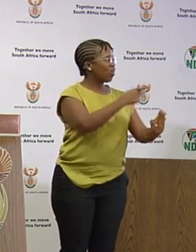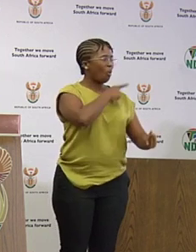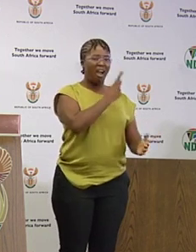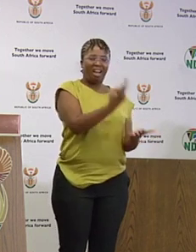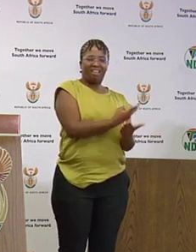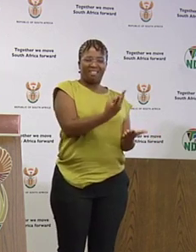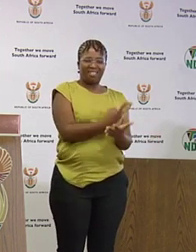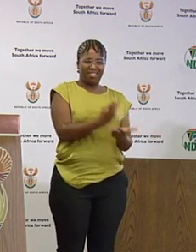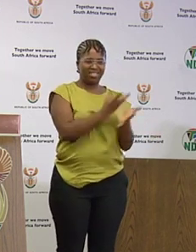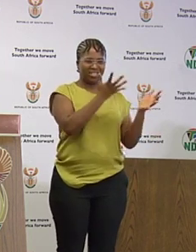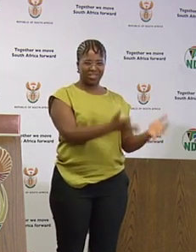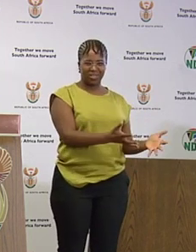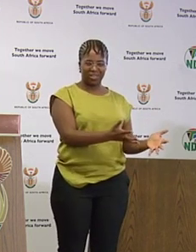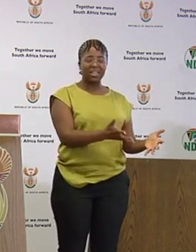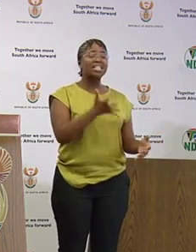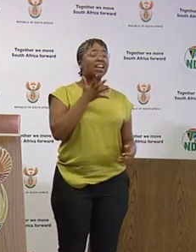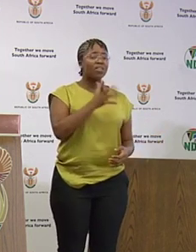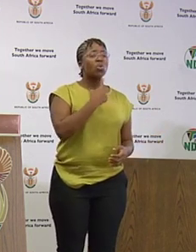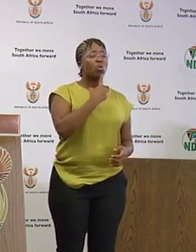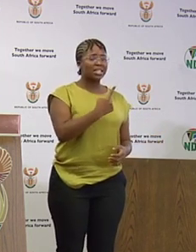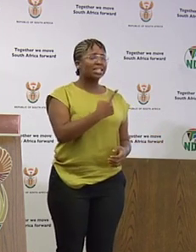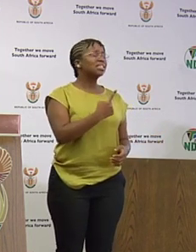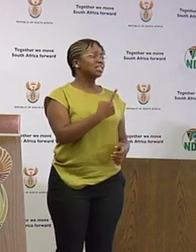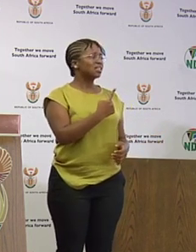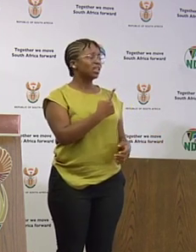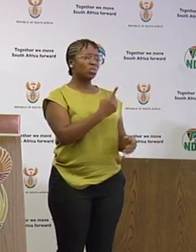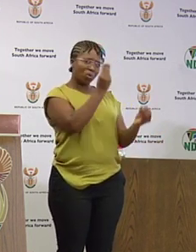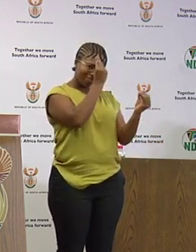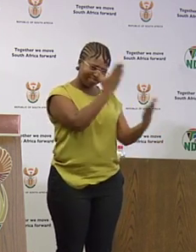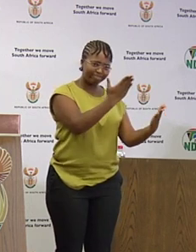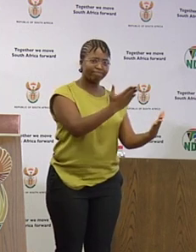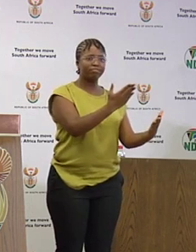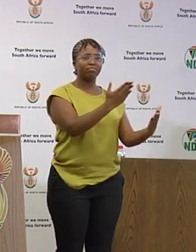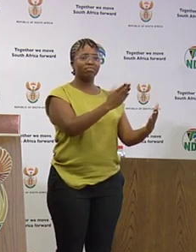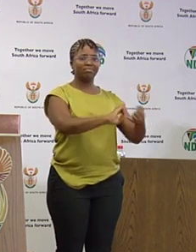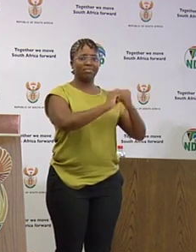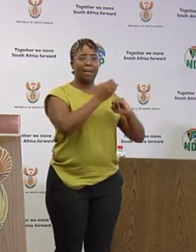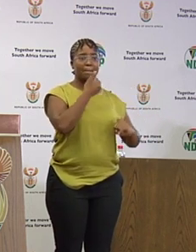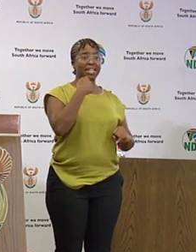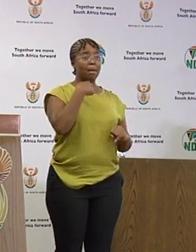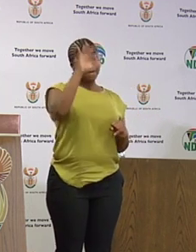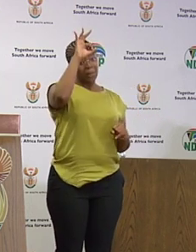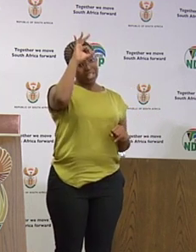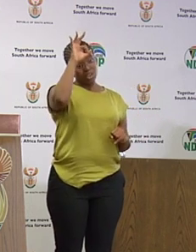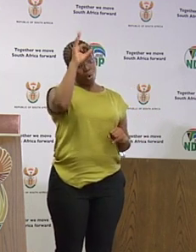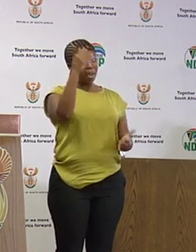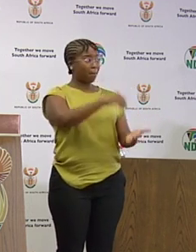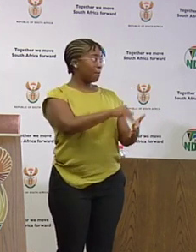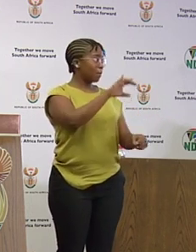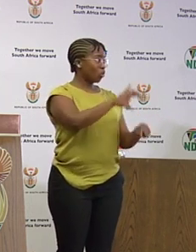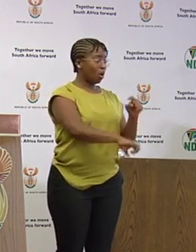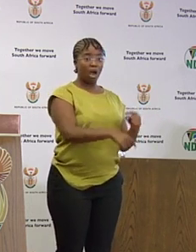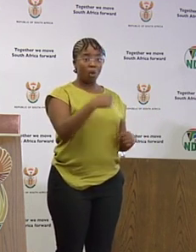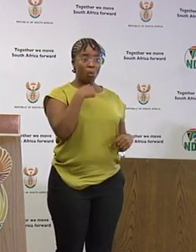this habit. We want to say to them, we'll communicate to them in the best way that we can. When the police find them, we are not going to